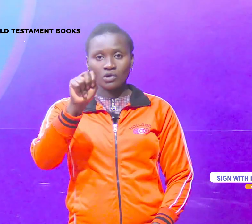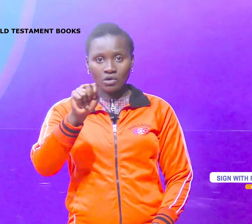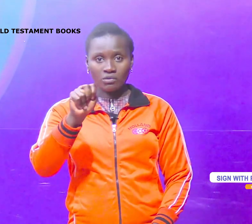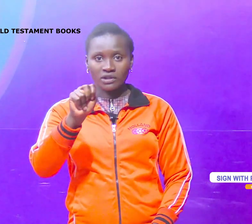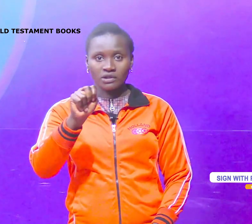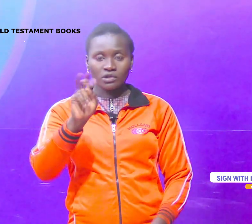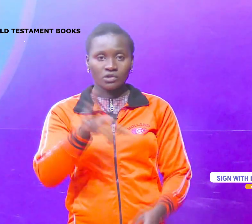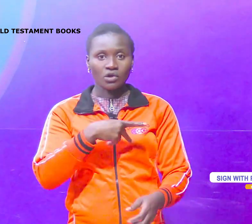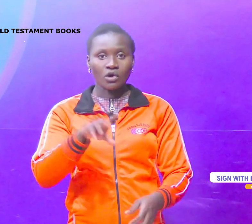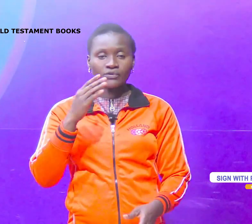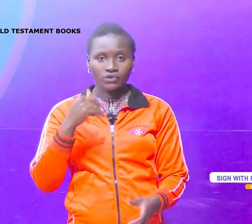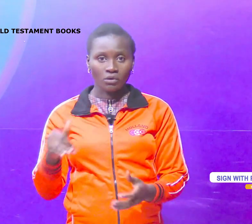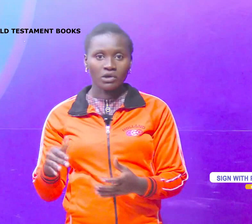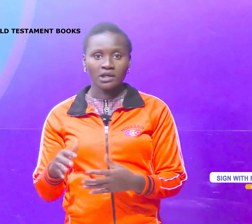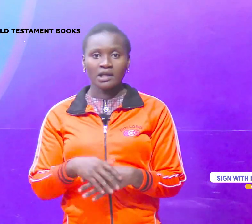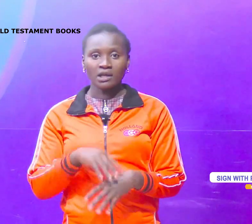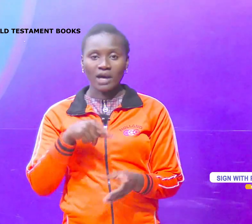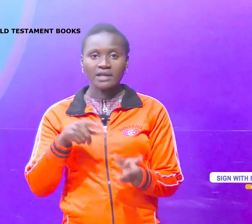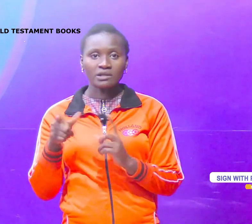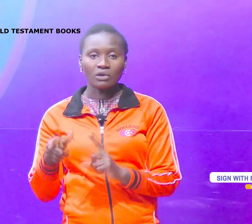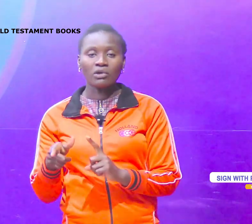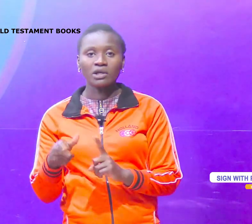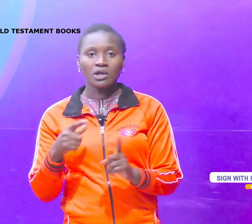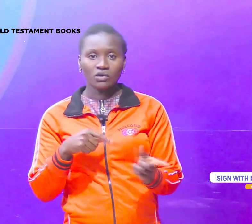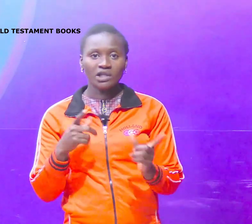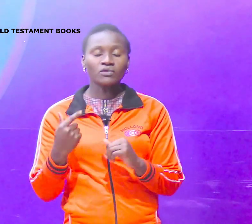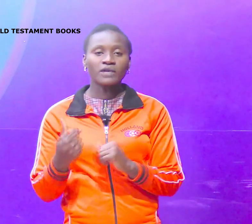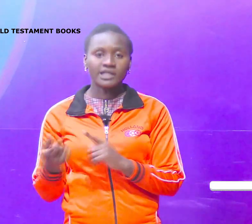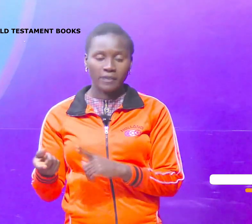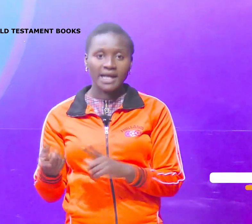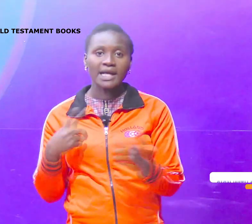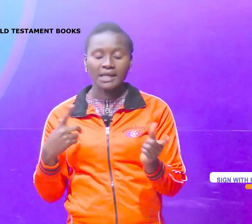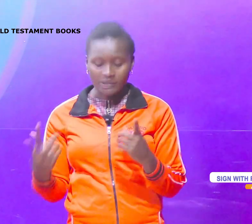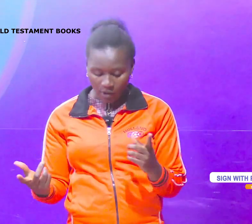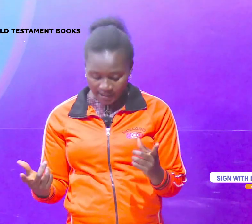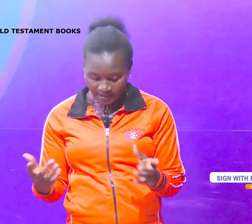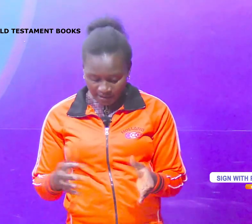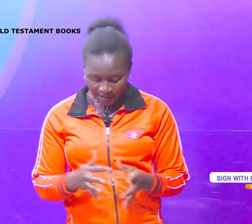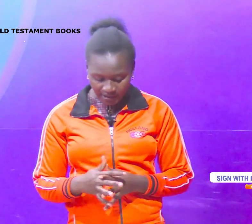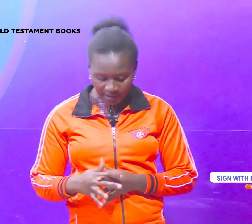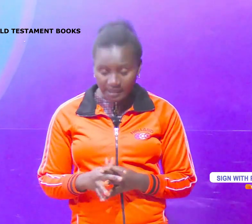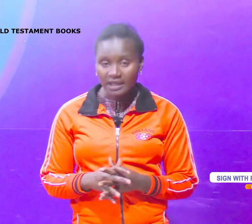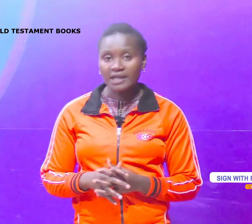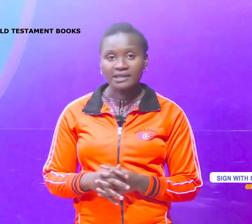Solomon. Song of Solomon. The word Solomon, you need to finger spell the word. And then Isaiah.